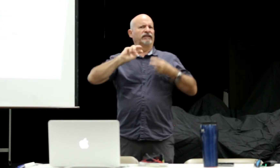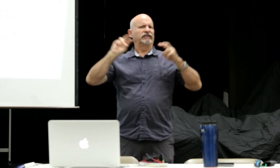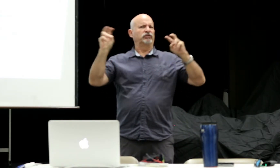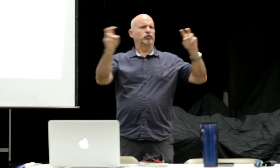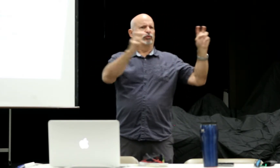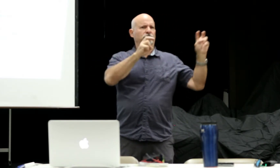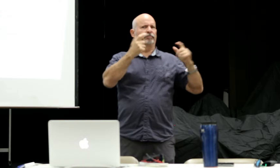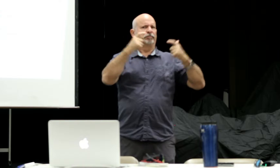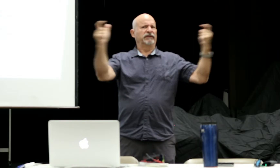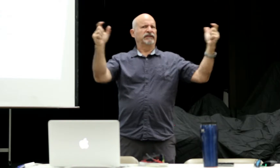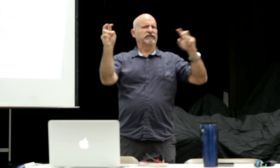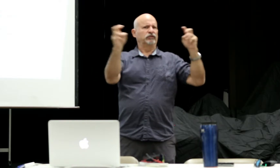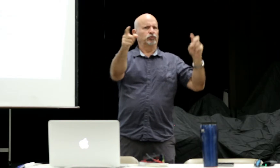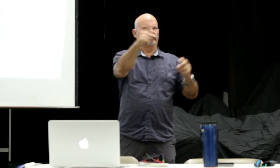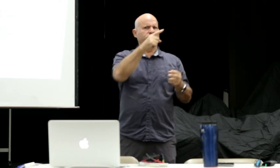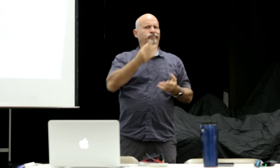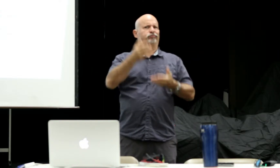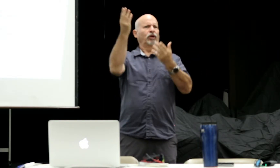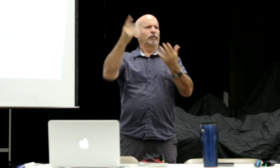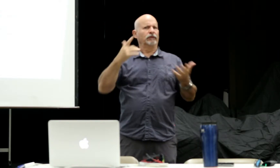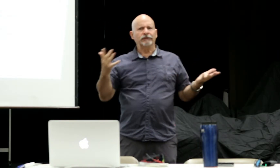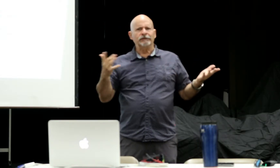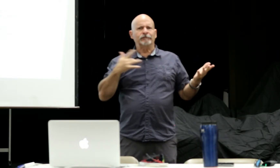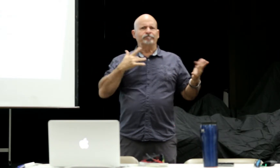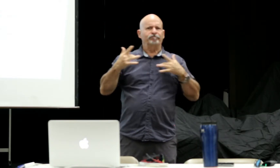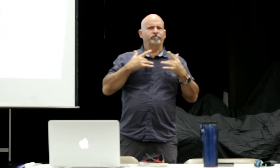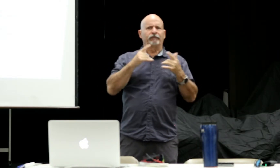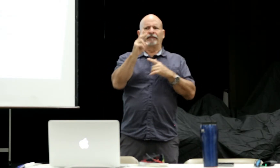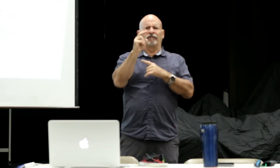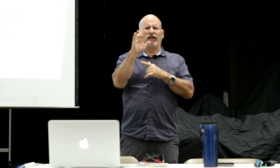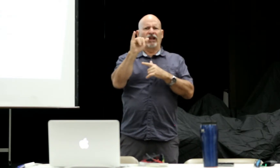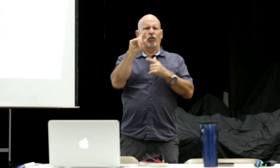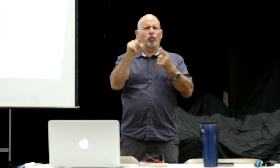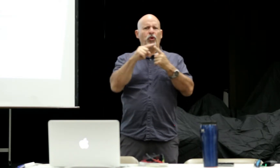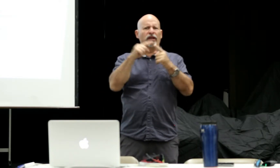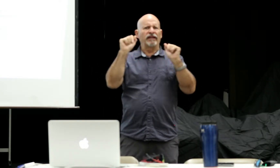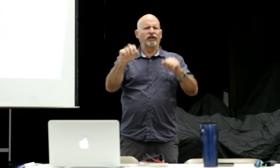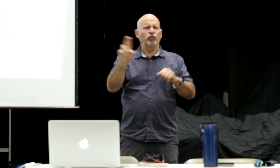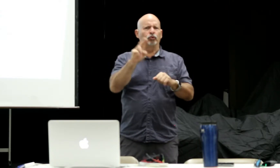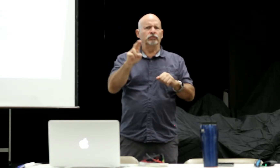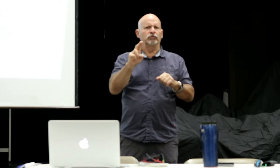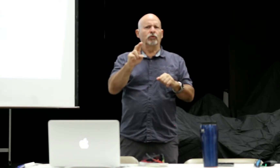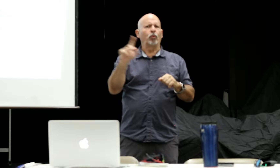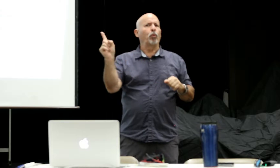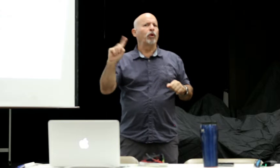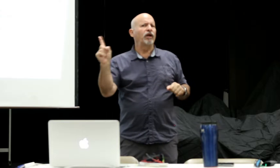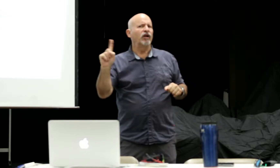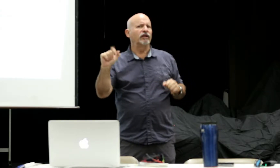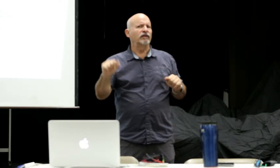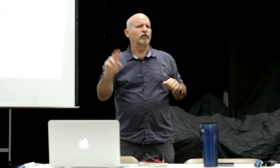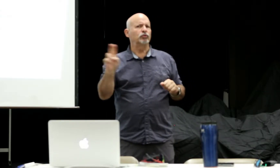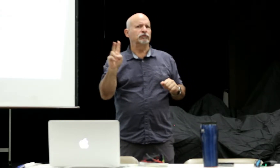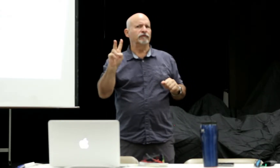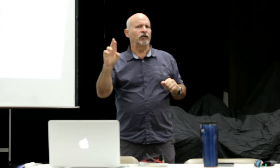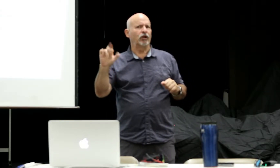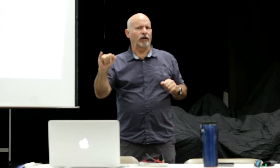had a lot of VRI issues being brought to our attention and concerns about VRI, about where it can and should